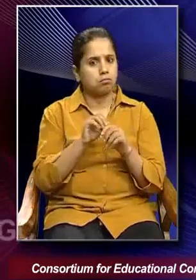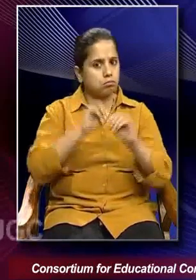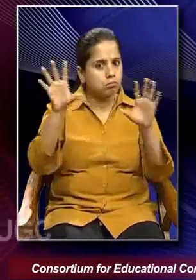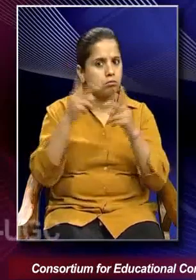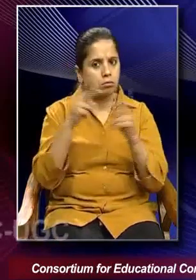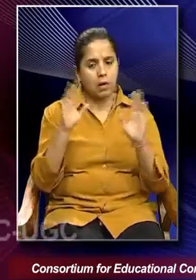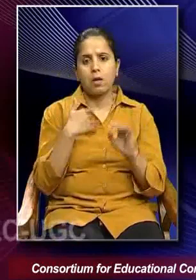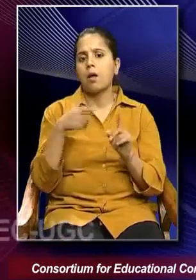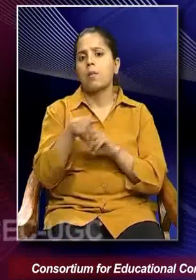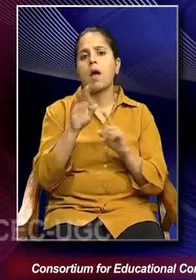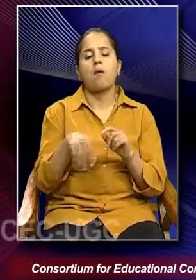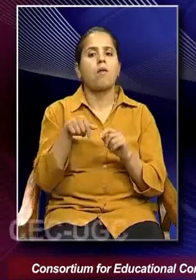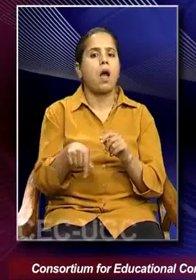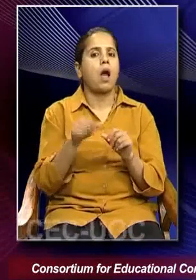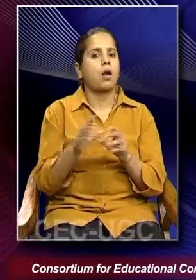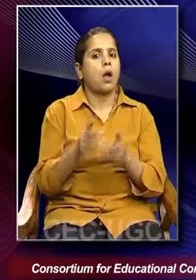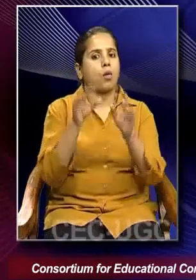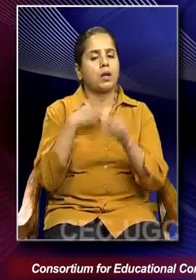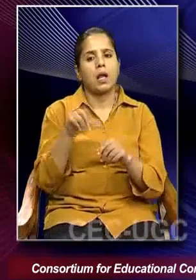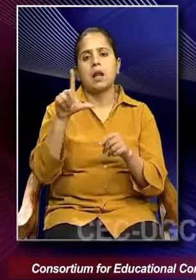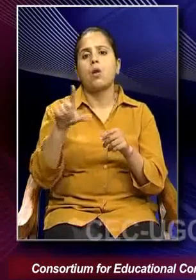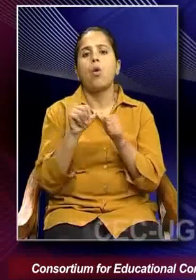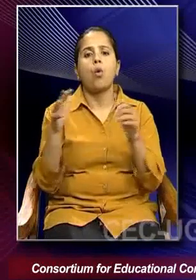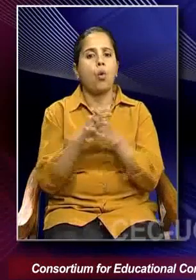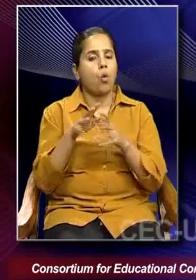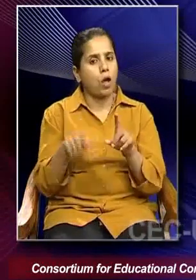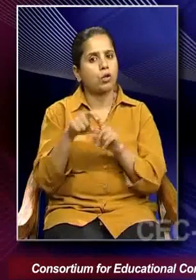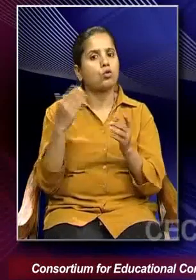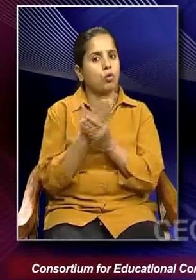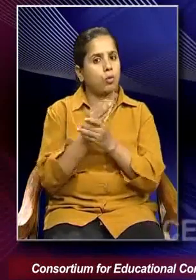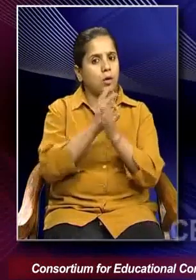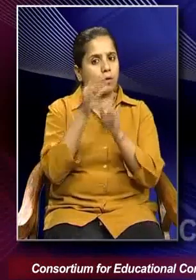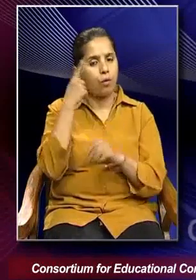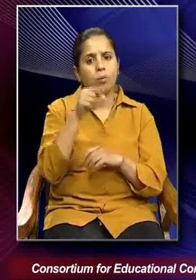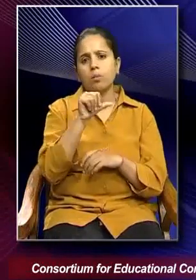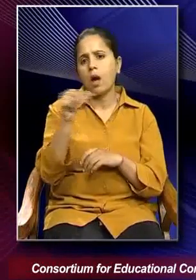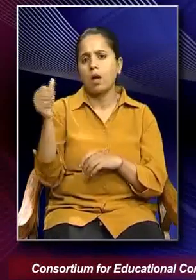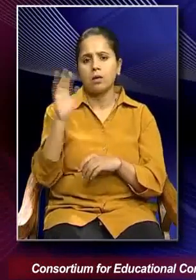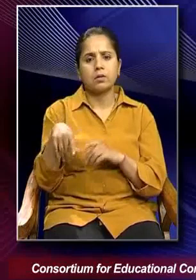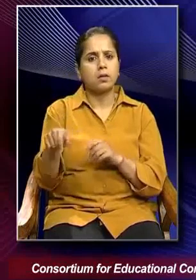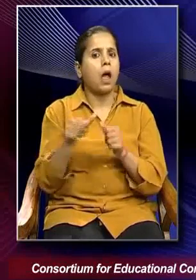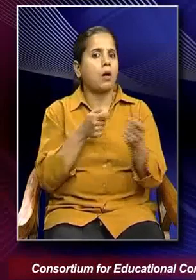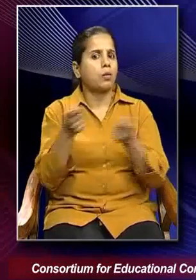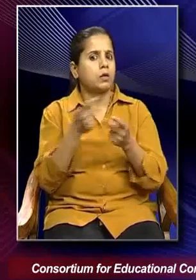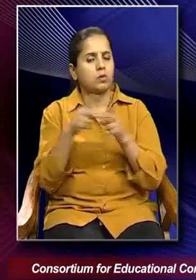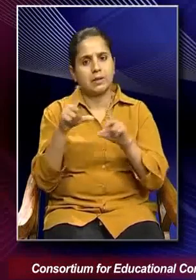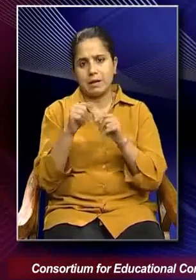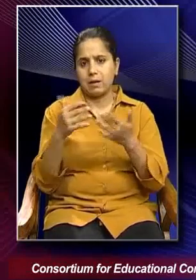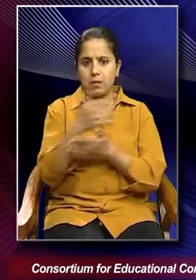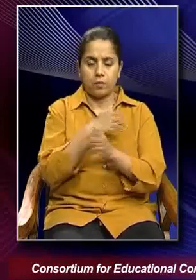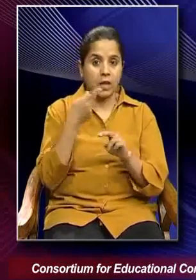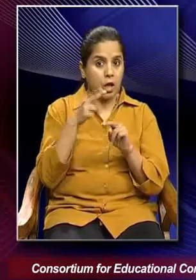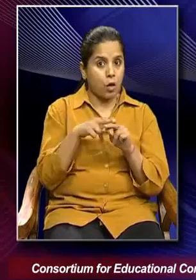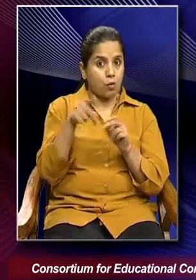of course we have an account of the legal document migrants who are coming in for various purposes through the administrative data. So if